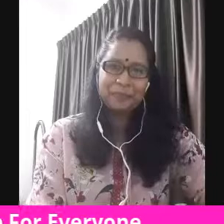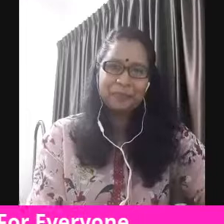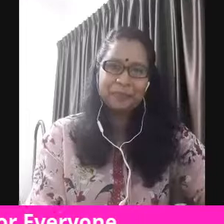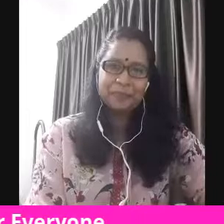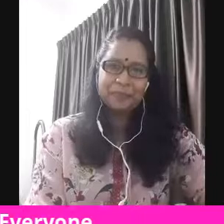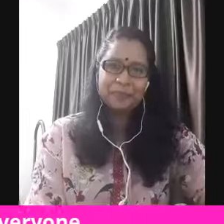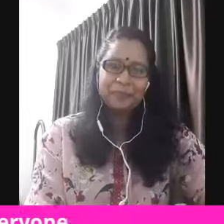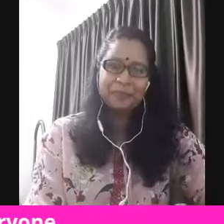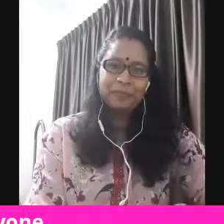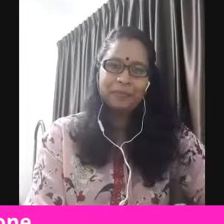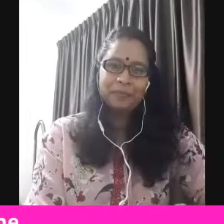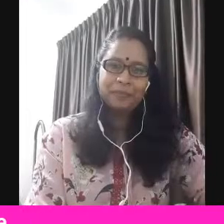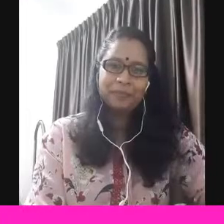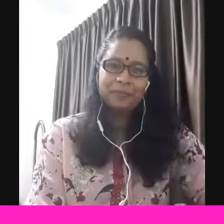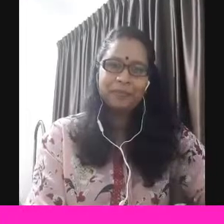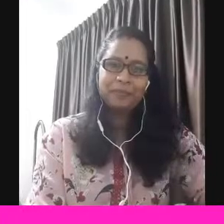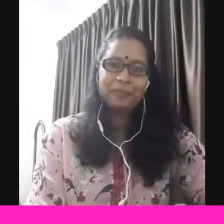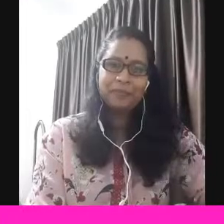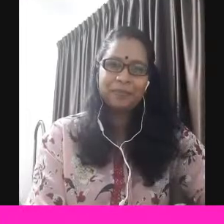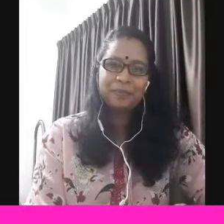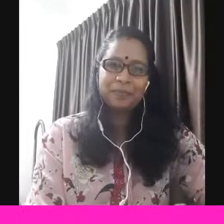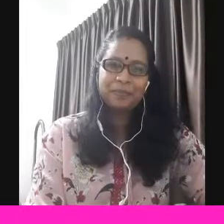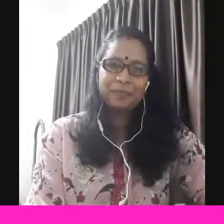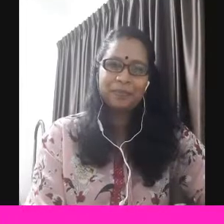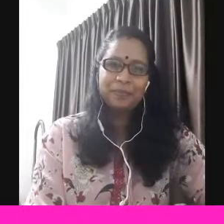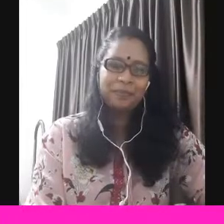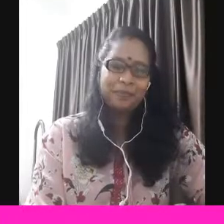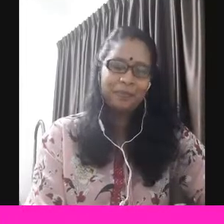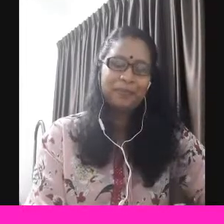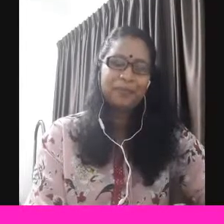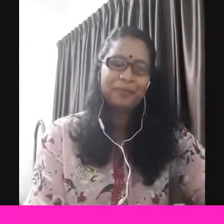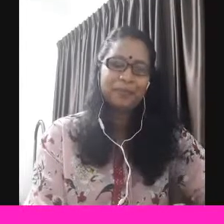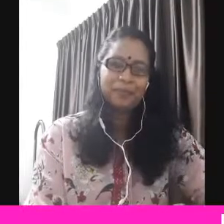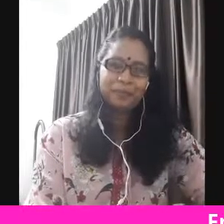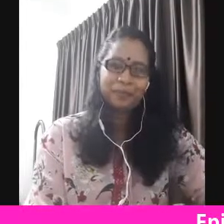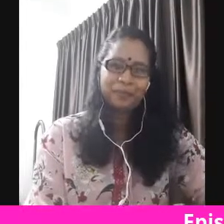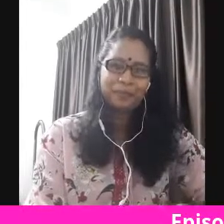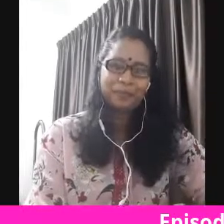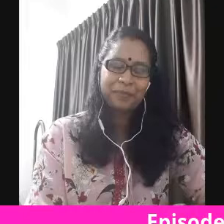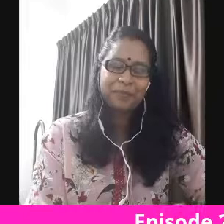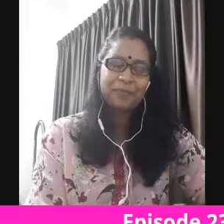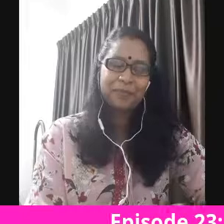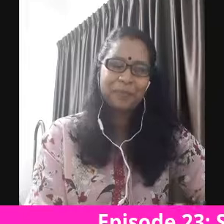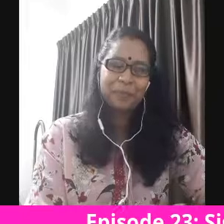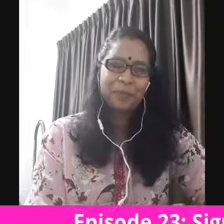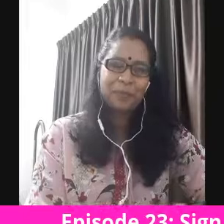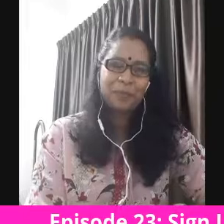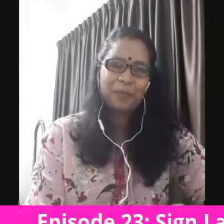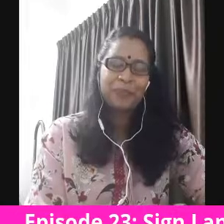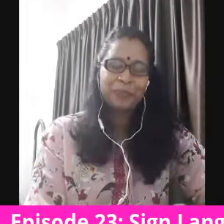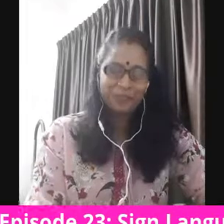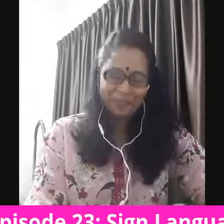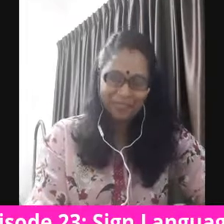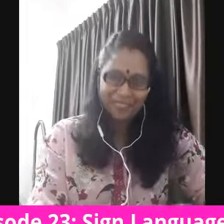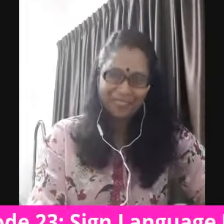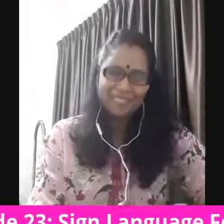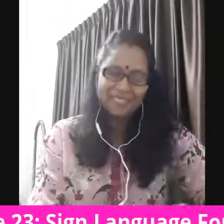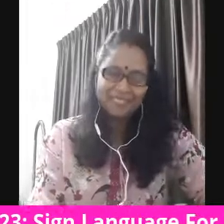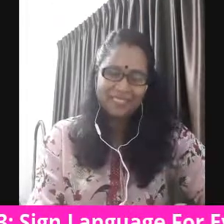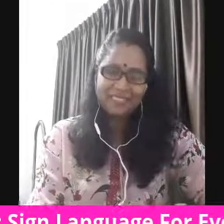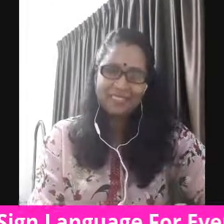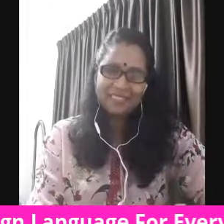realized, okay, there are deaf people in the world, and this is the way how they communicate to others. And